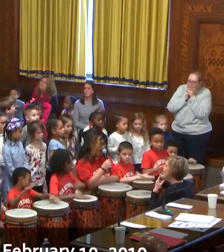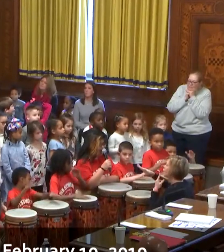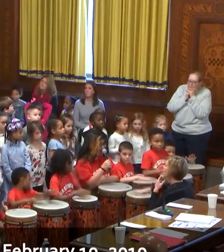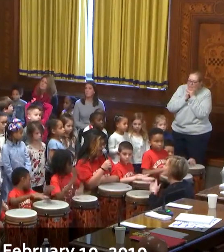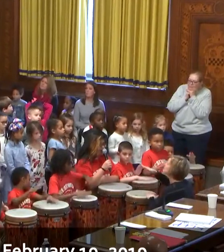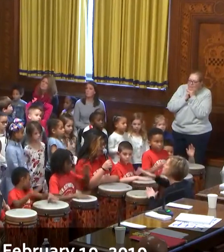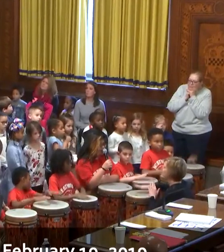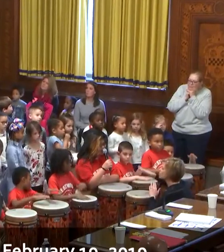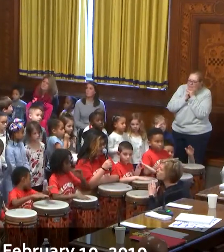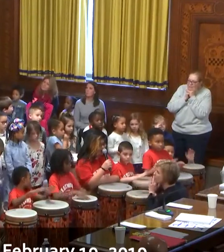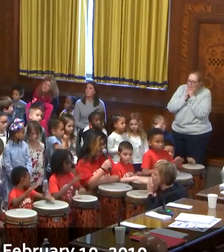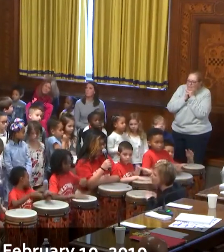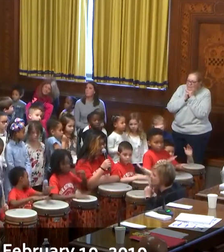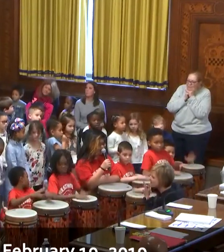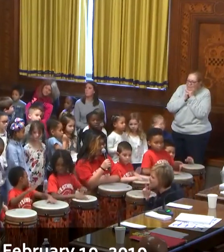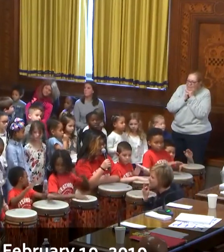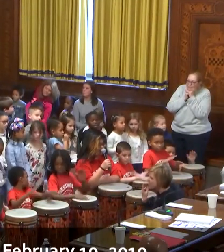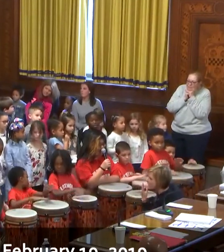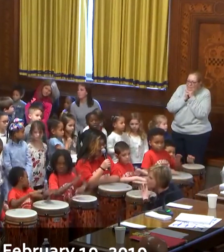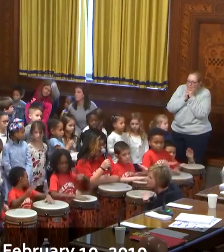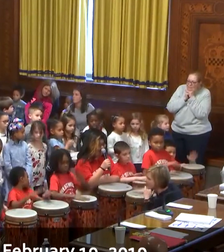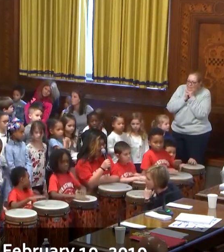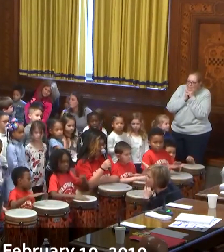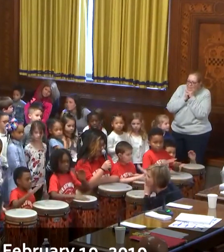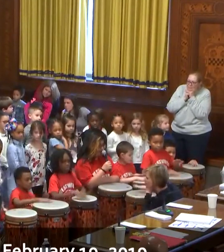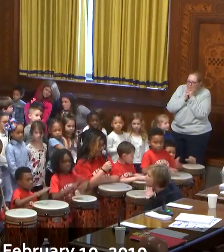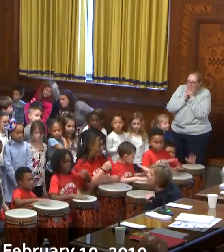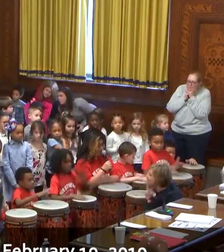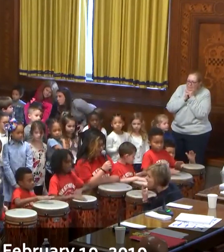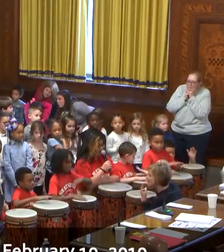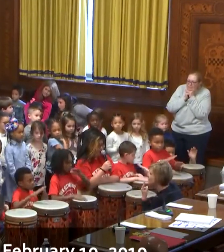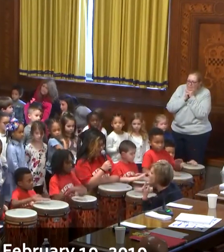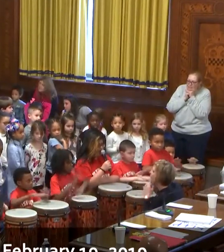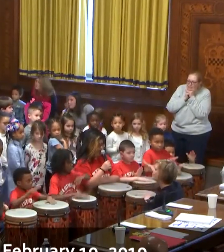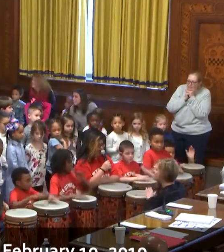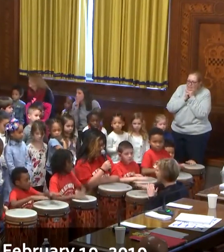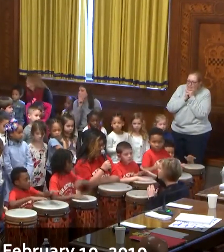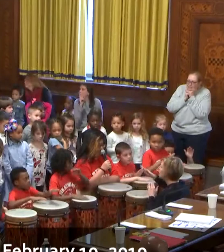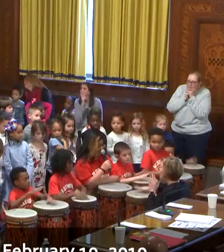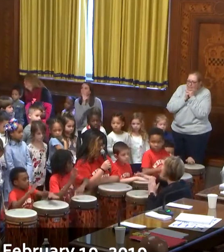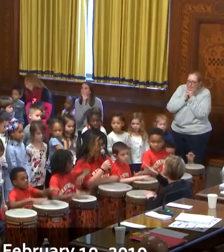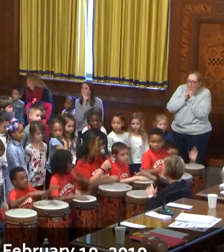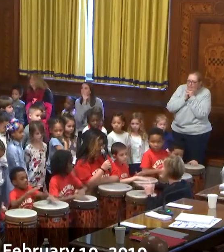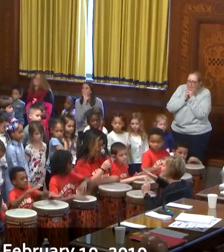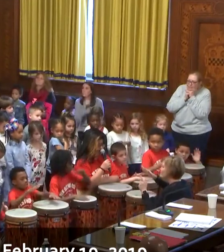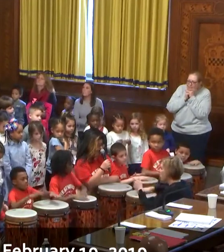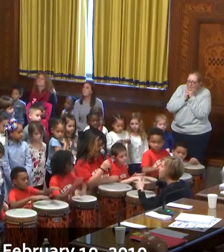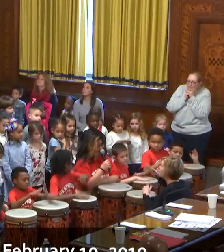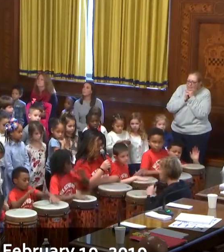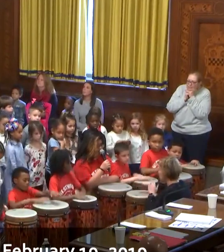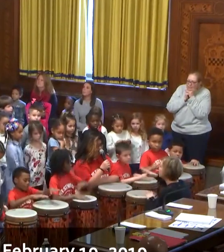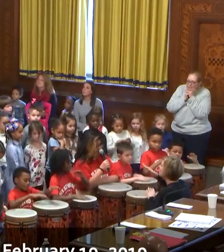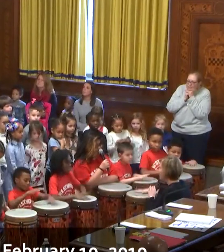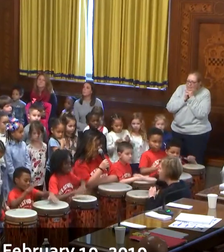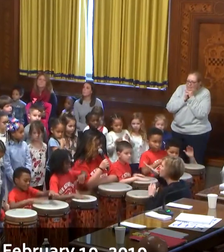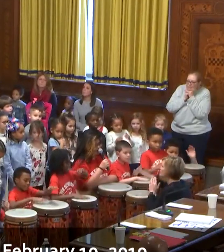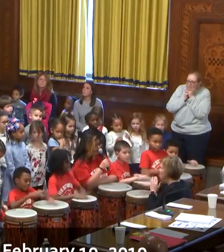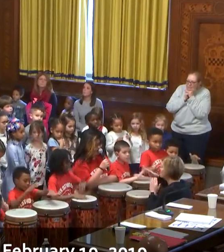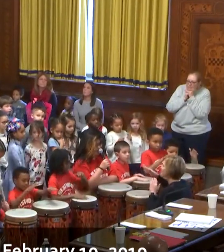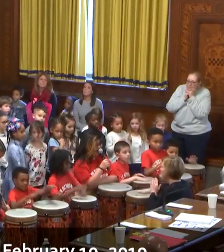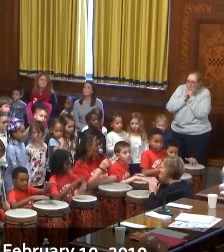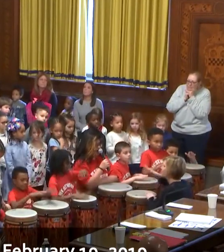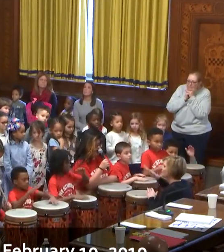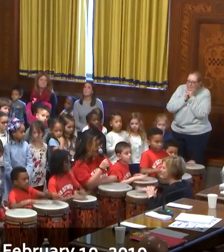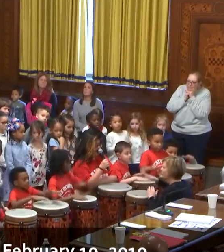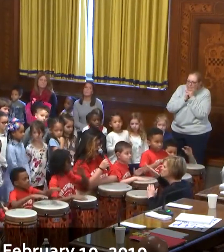he said to me, you better take time in life. Take time in life, you better take time in life, you better